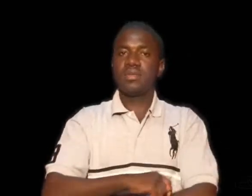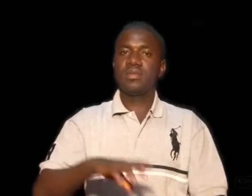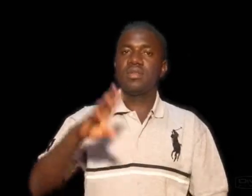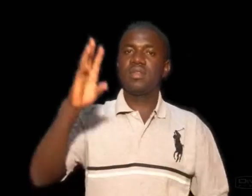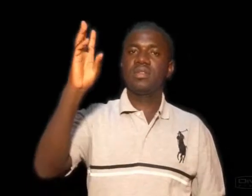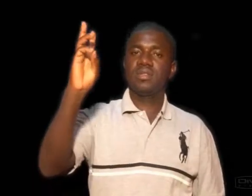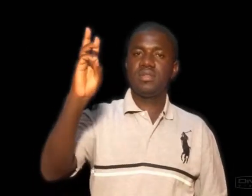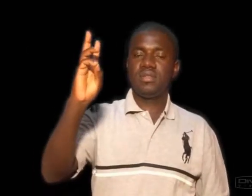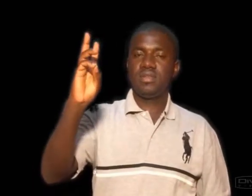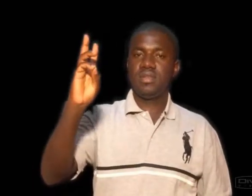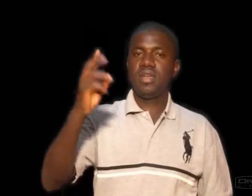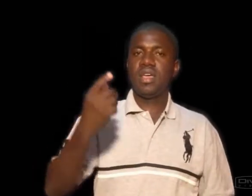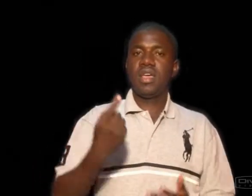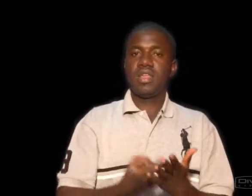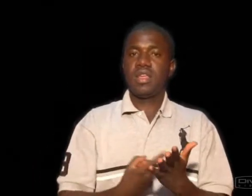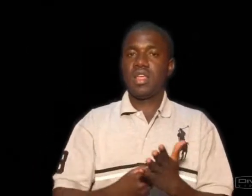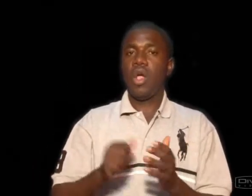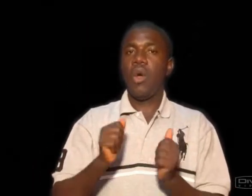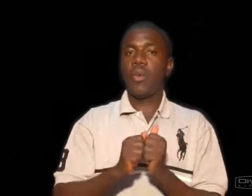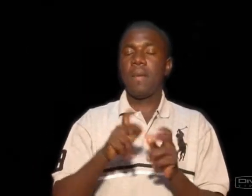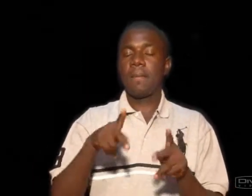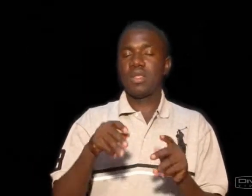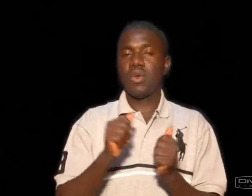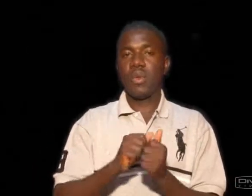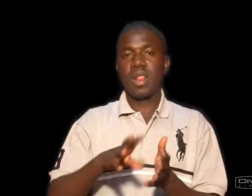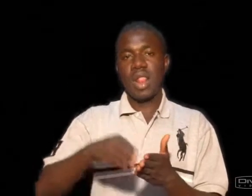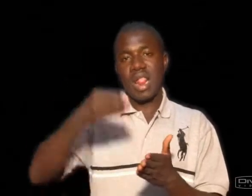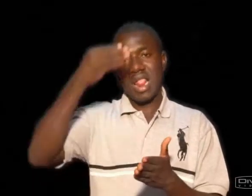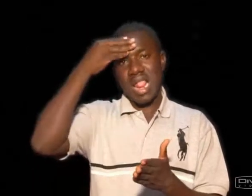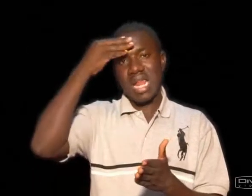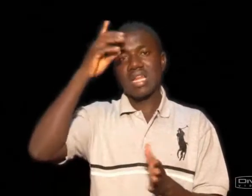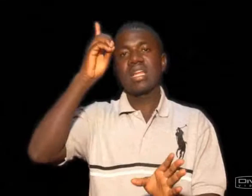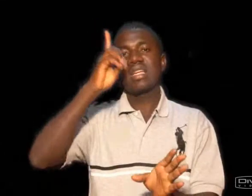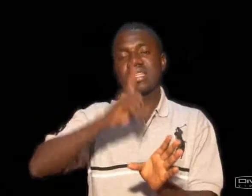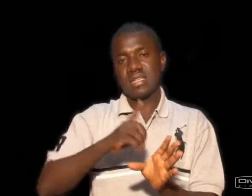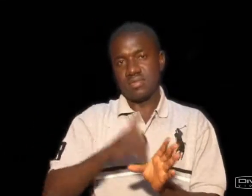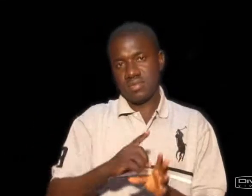Table 6. Interacting with people with learning or intellectual disabilities.